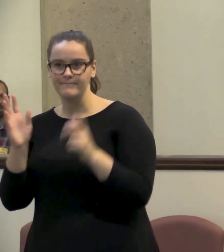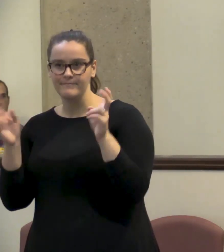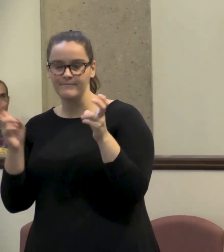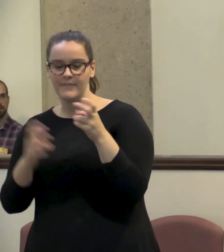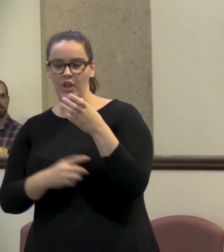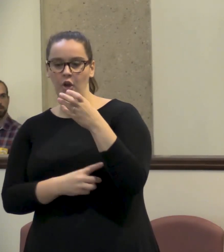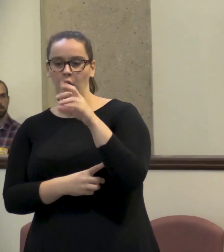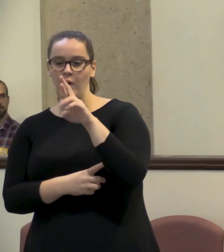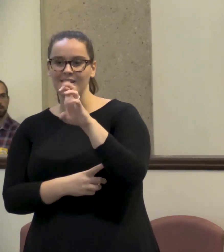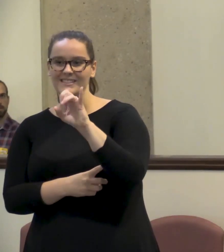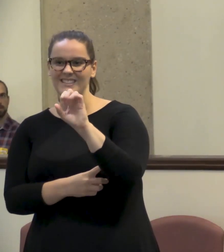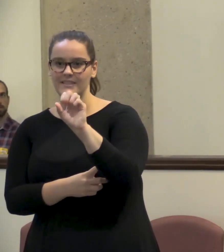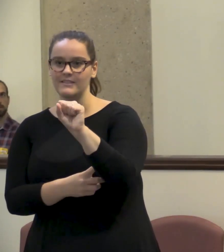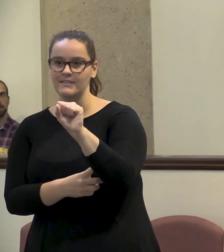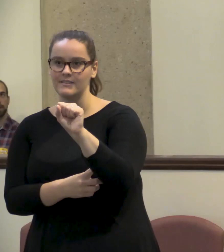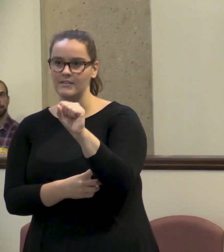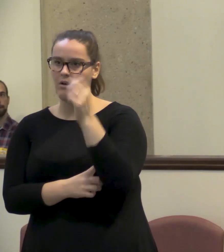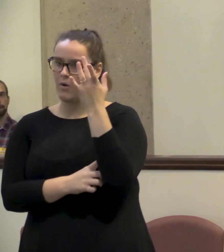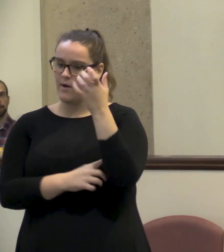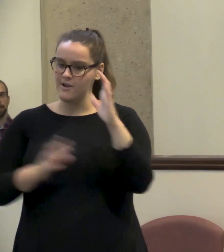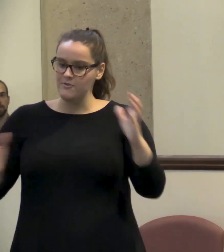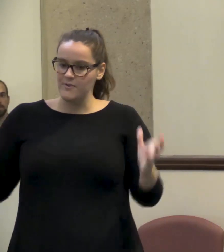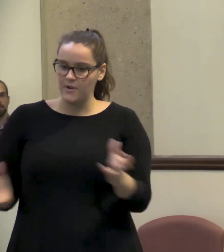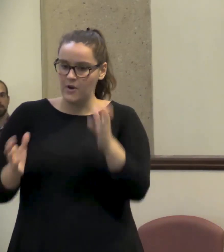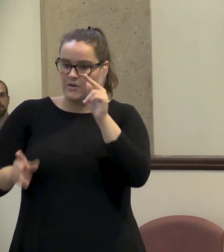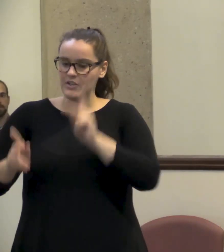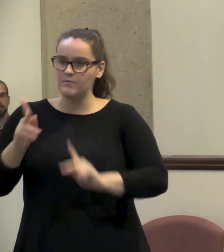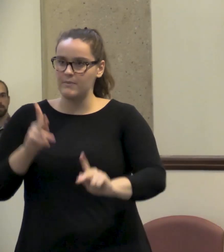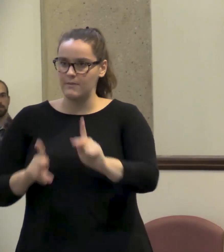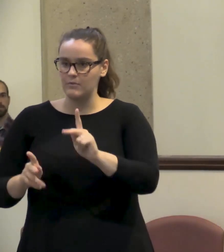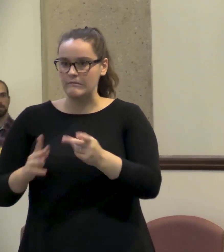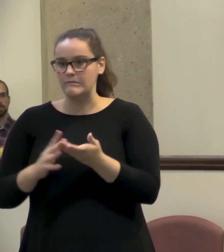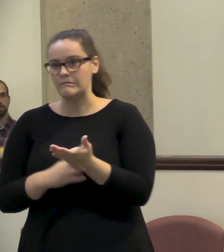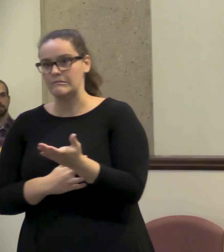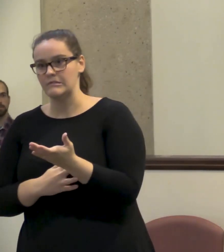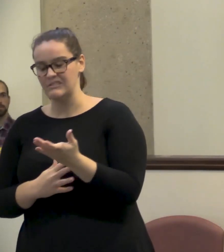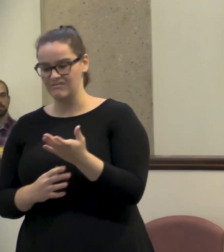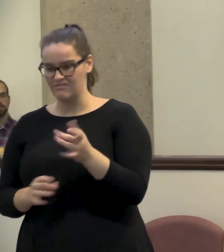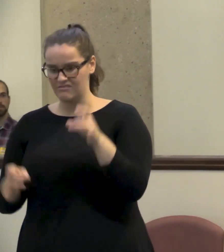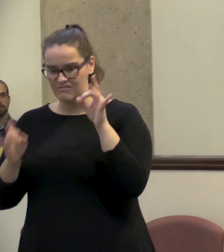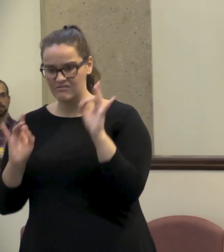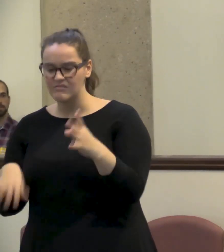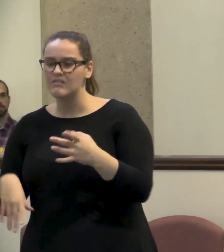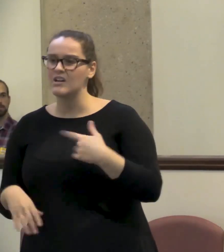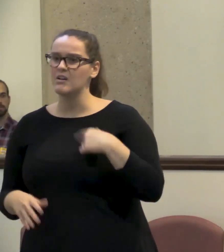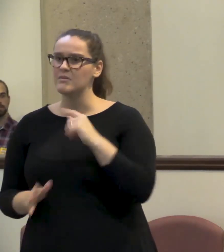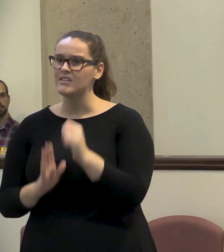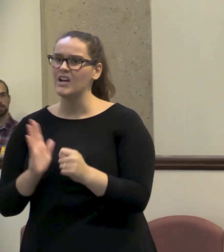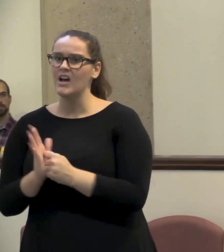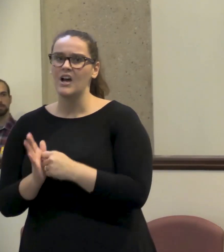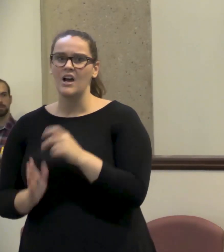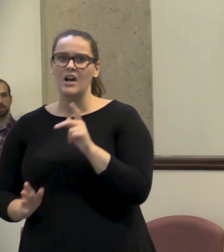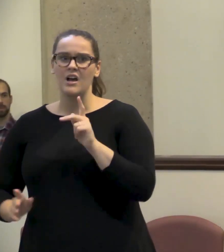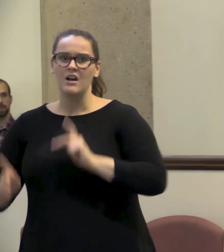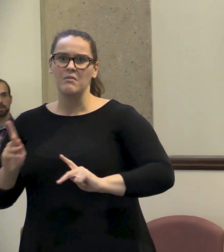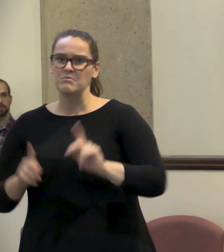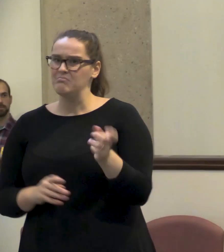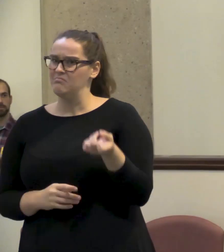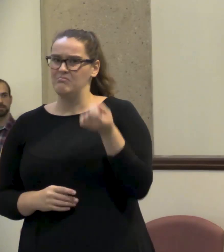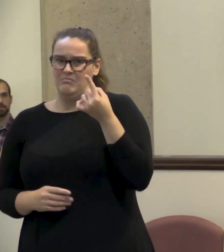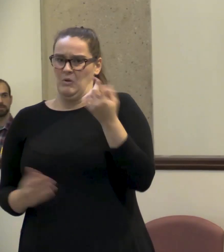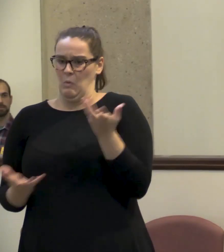Crisis, in order to encourage people through an especially dark and gloomy period where people didn't know which way things were